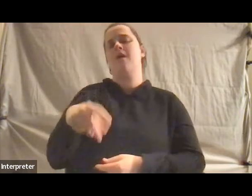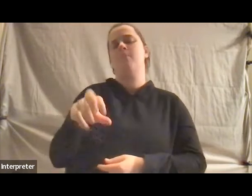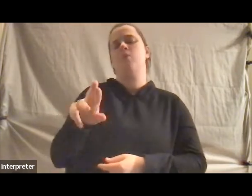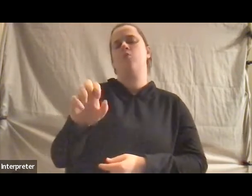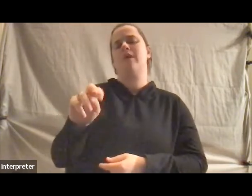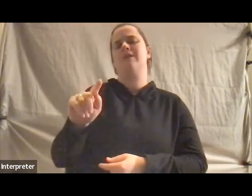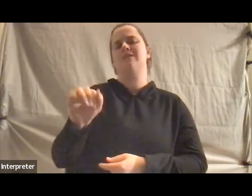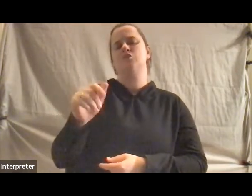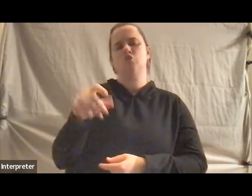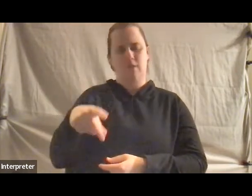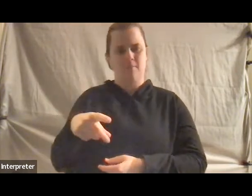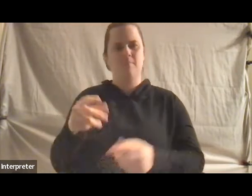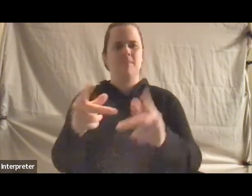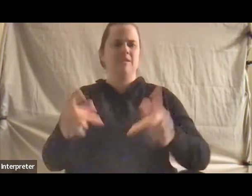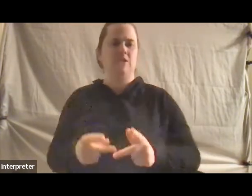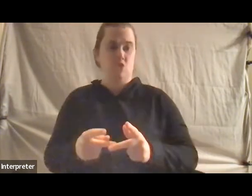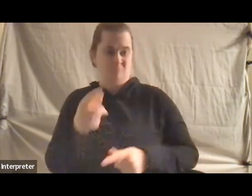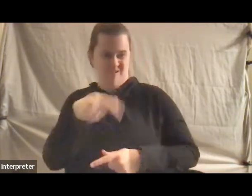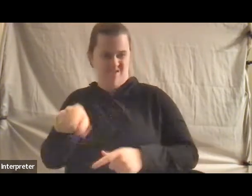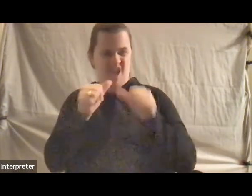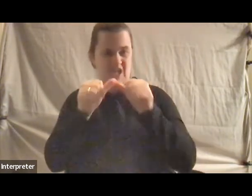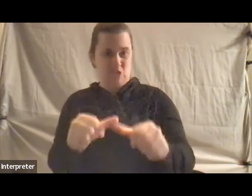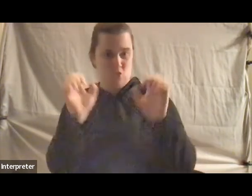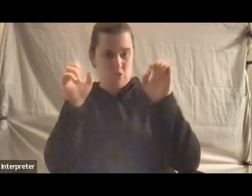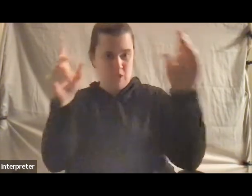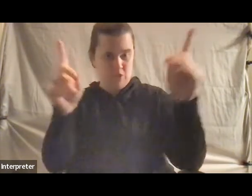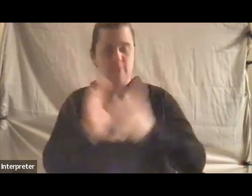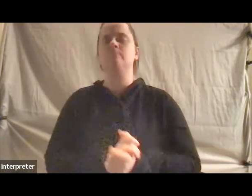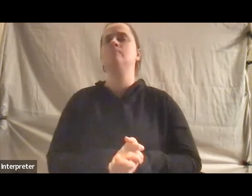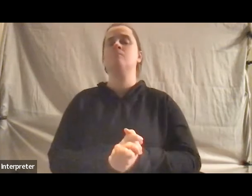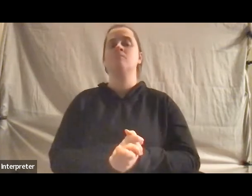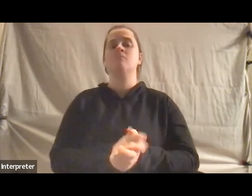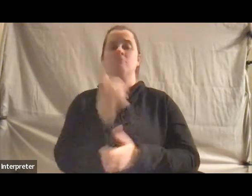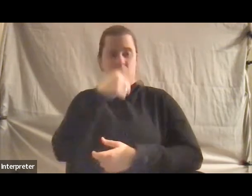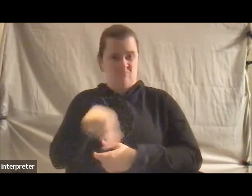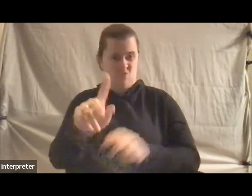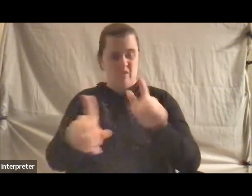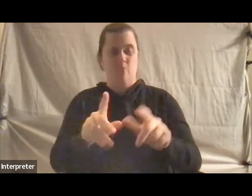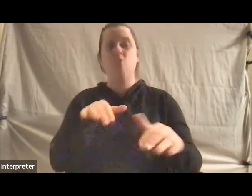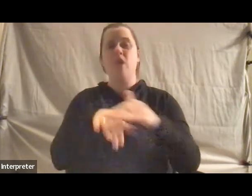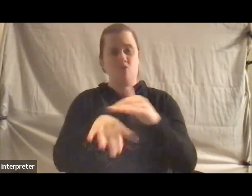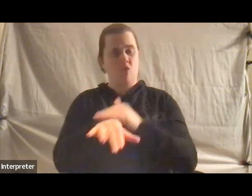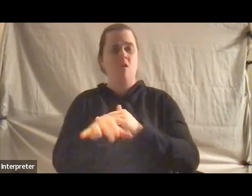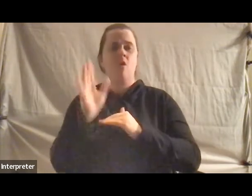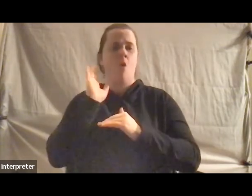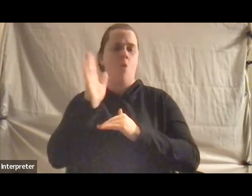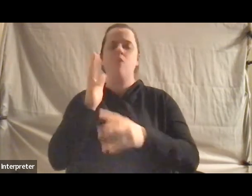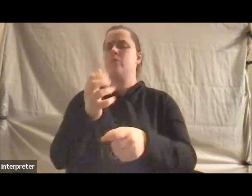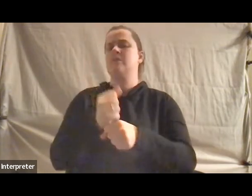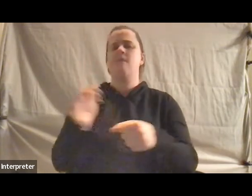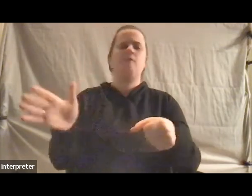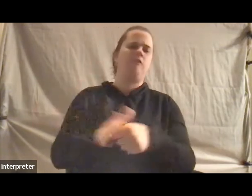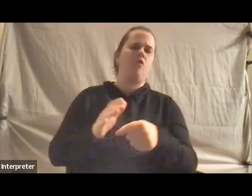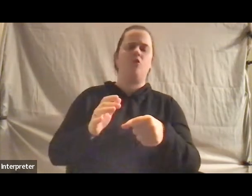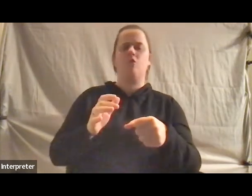they continue their education. Everyone enrolled in this program will receive full wraparound services during